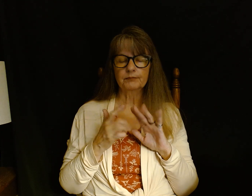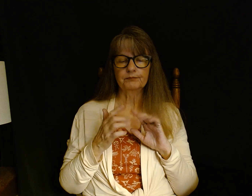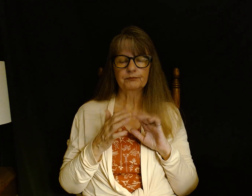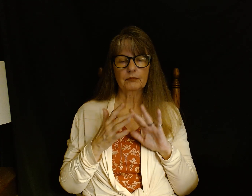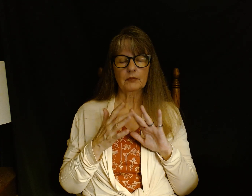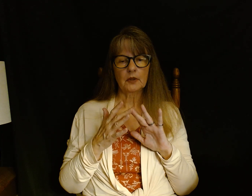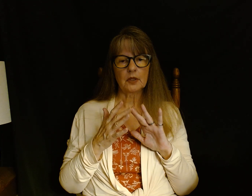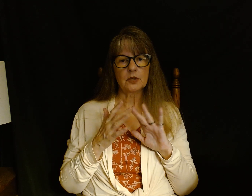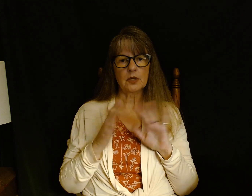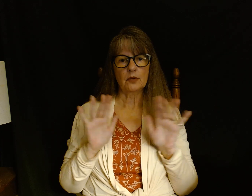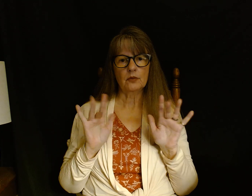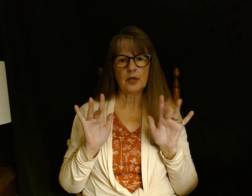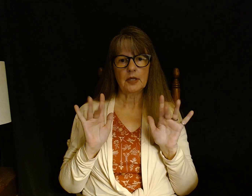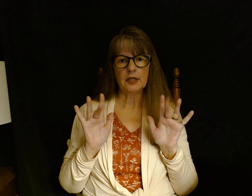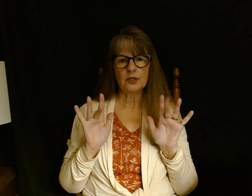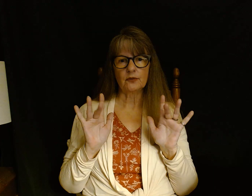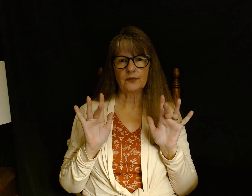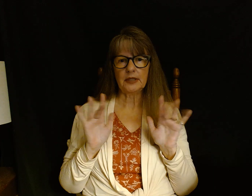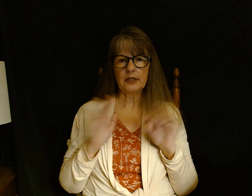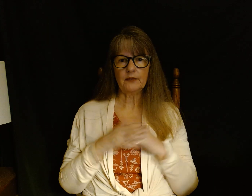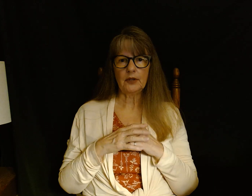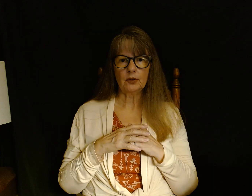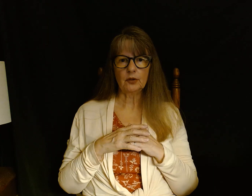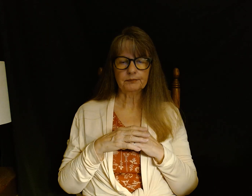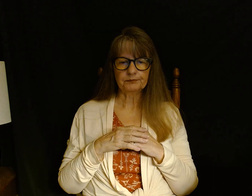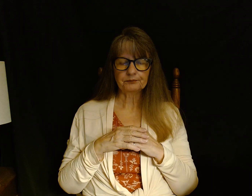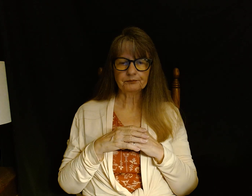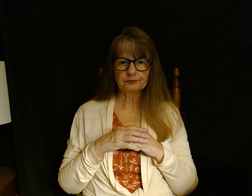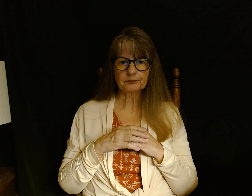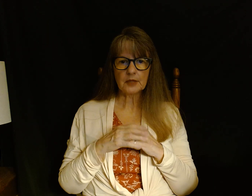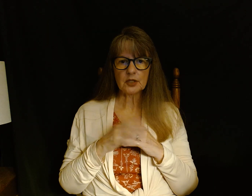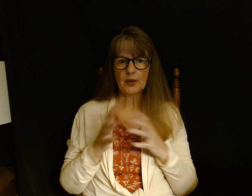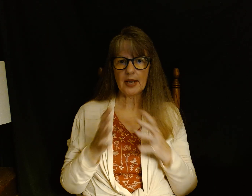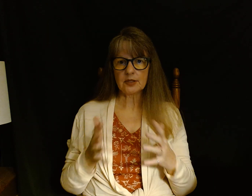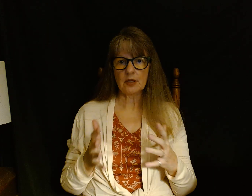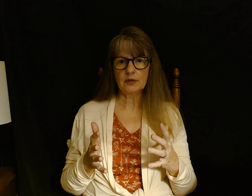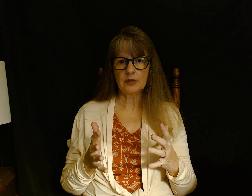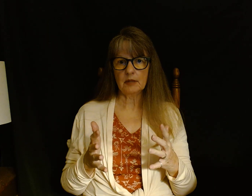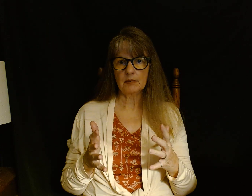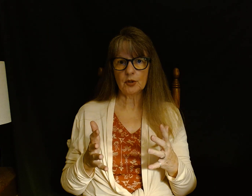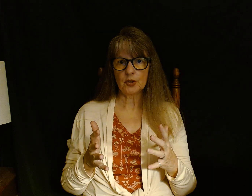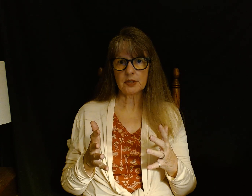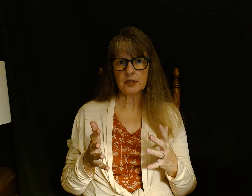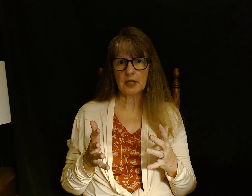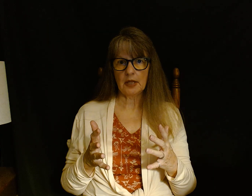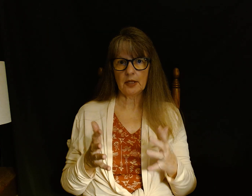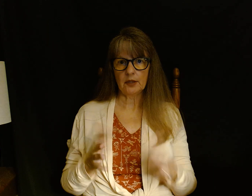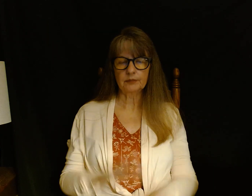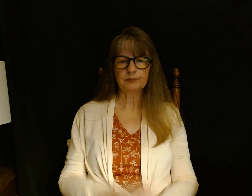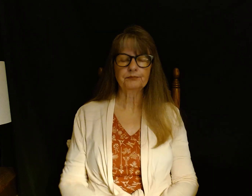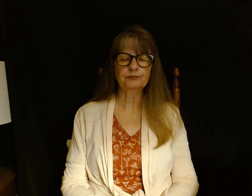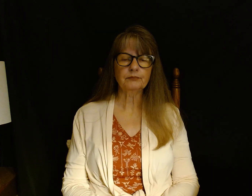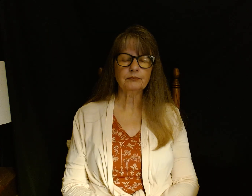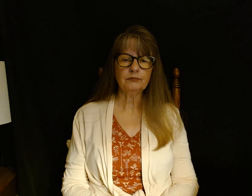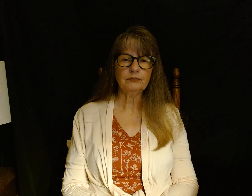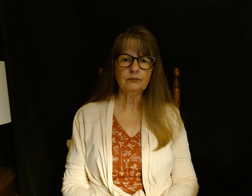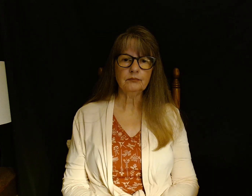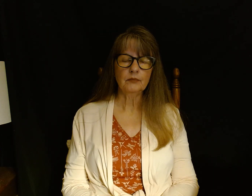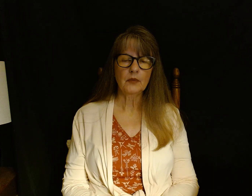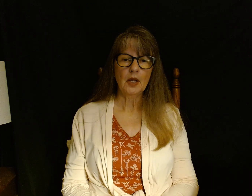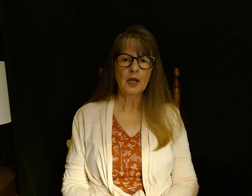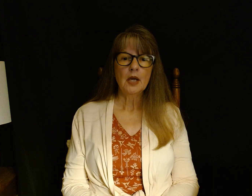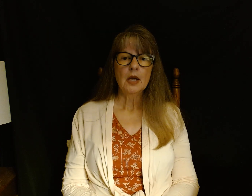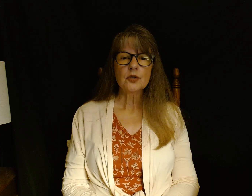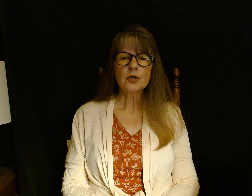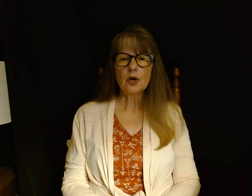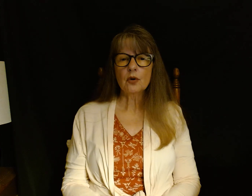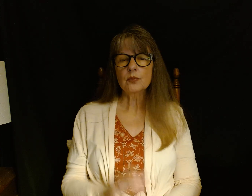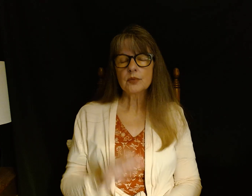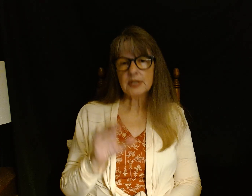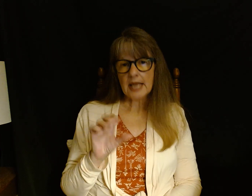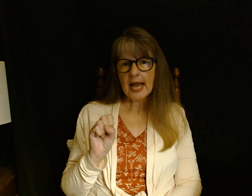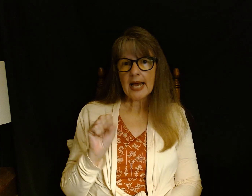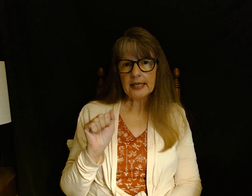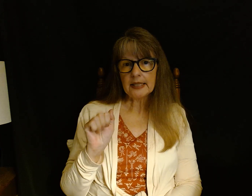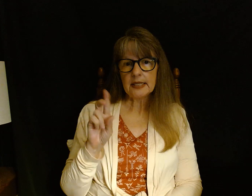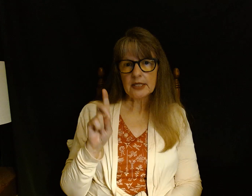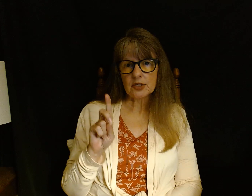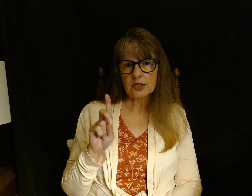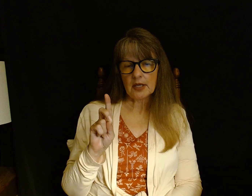So it's a feely finger. So it has all the emotions in there. So sad is